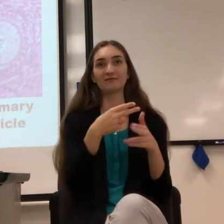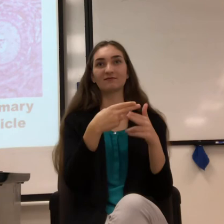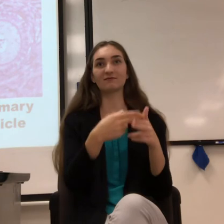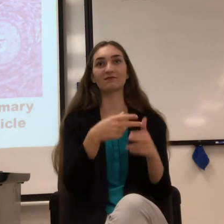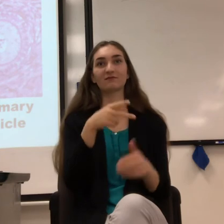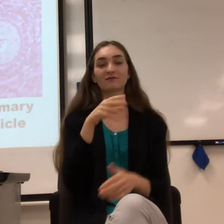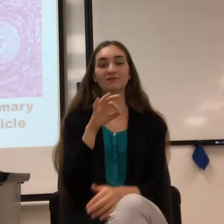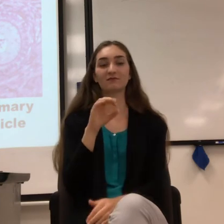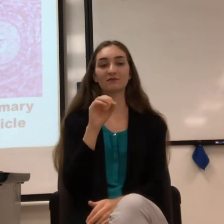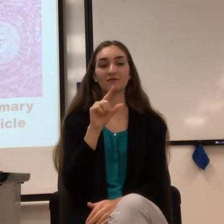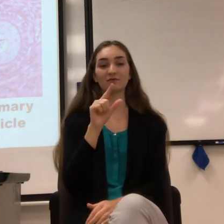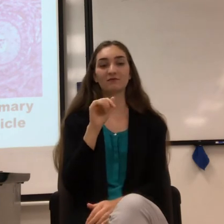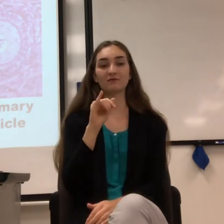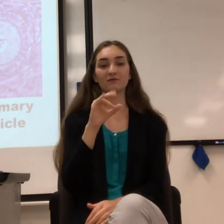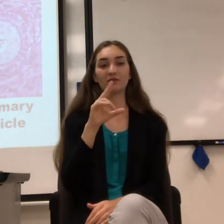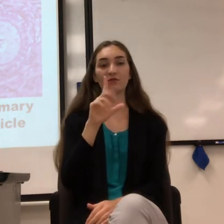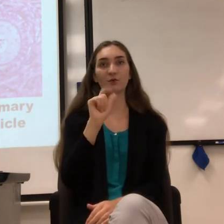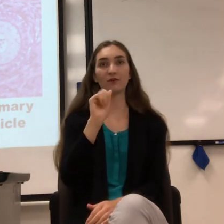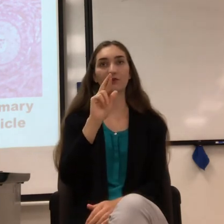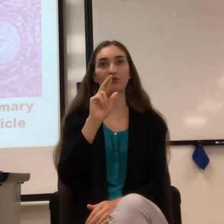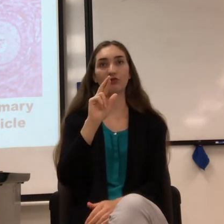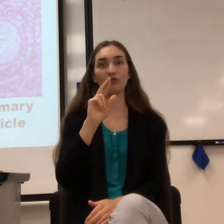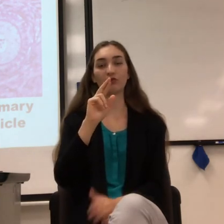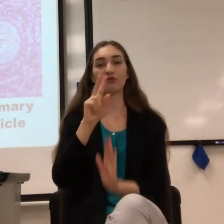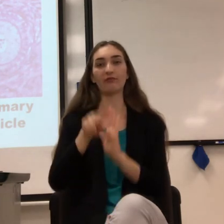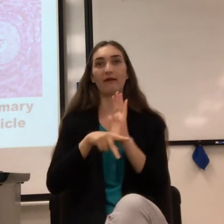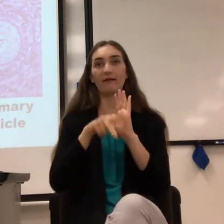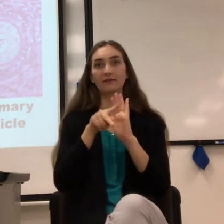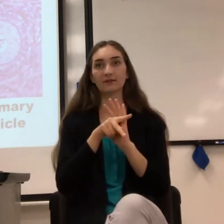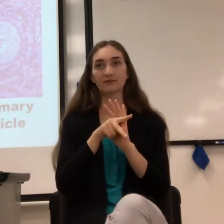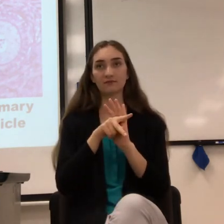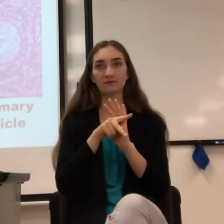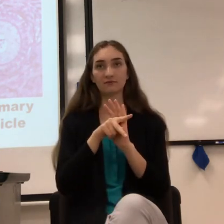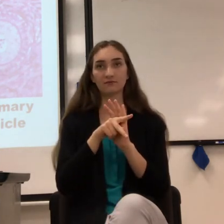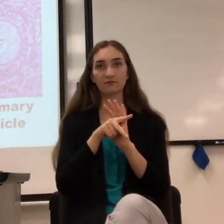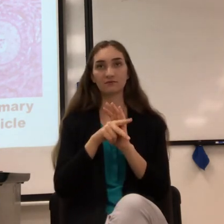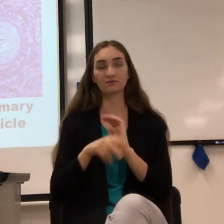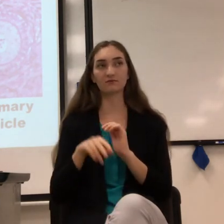okay? So this follicle phase, choose your 20.